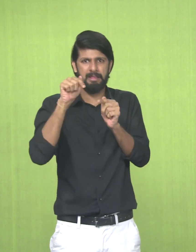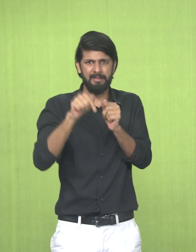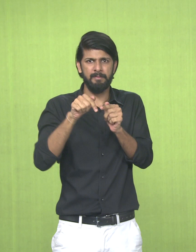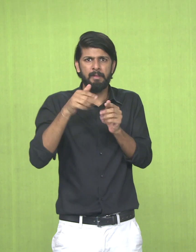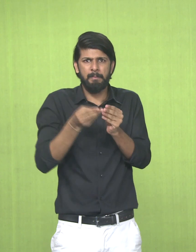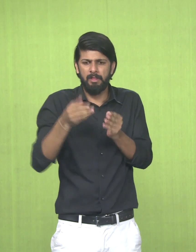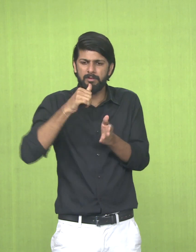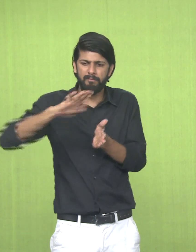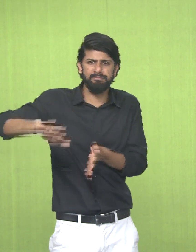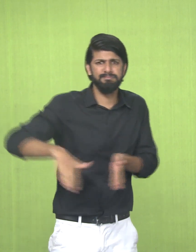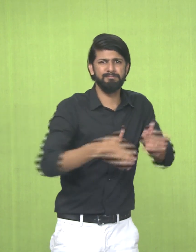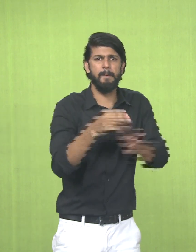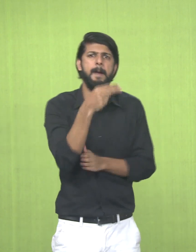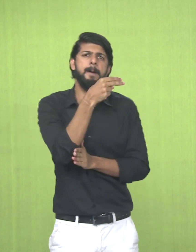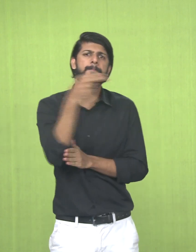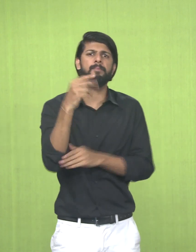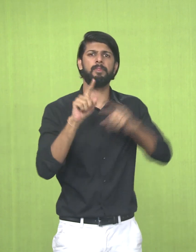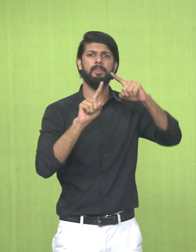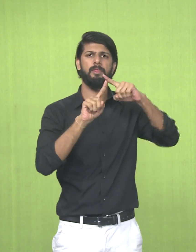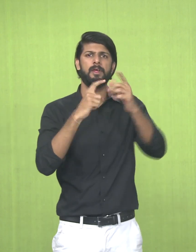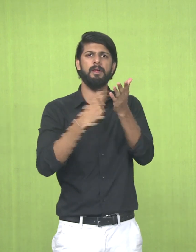60 miles from a place called Aurangabad,